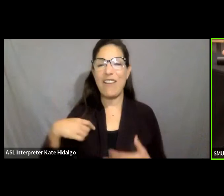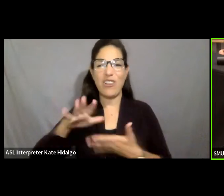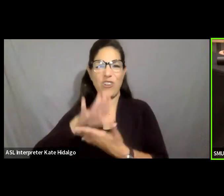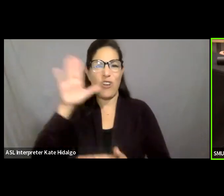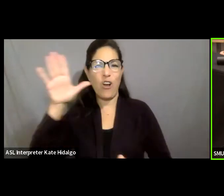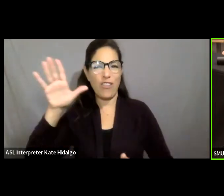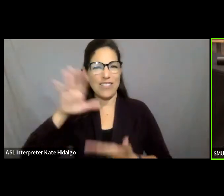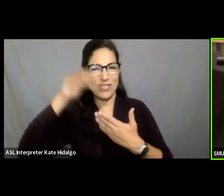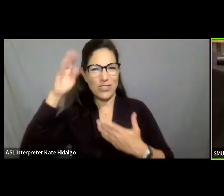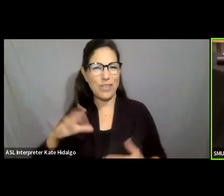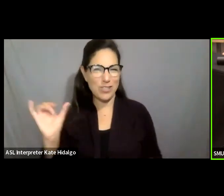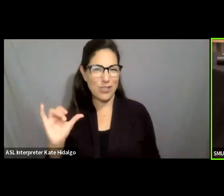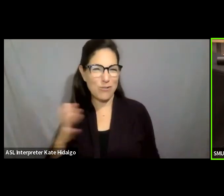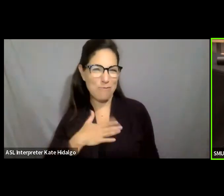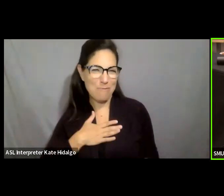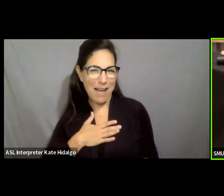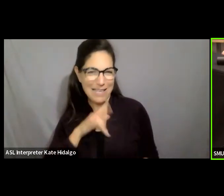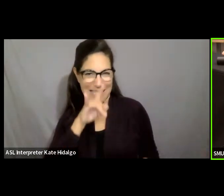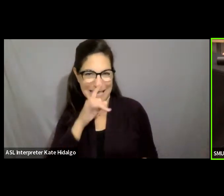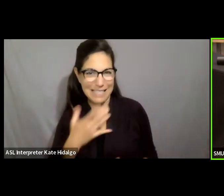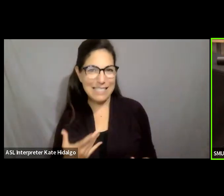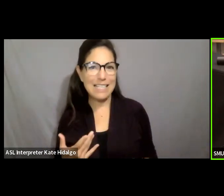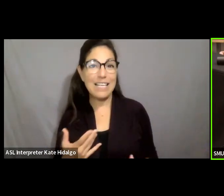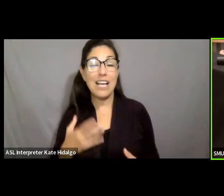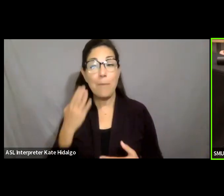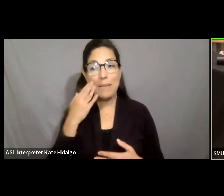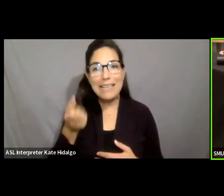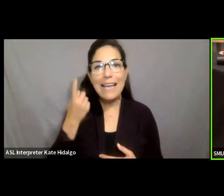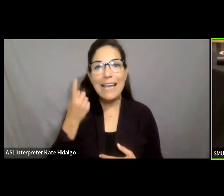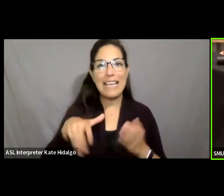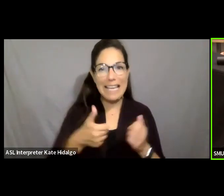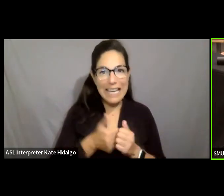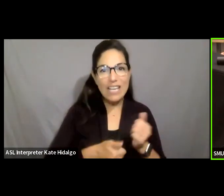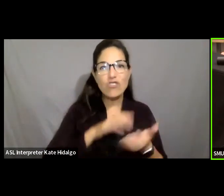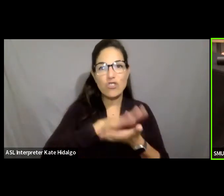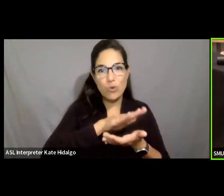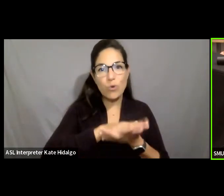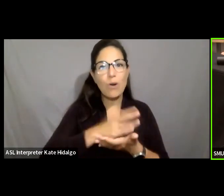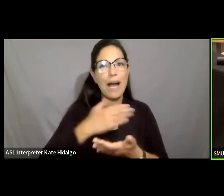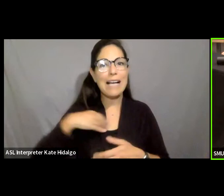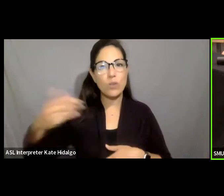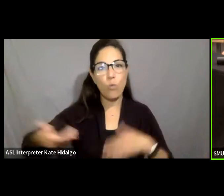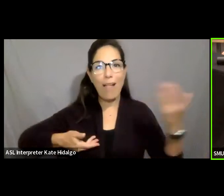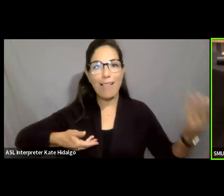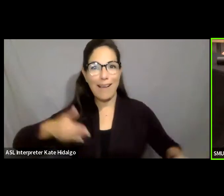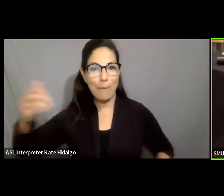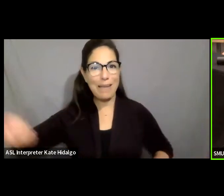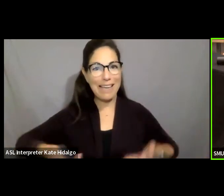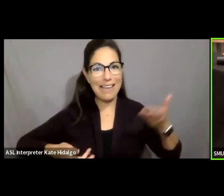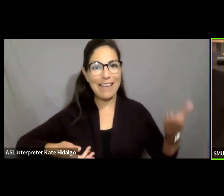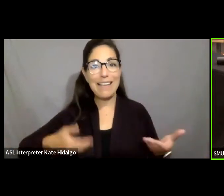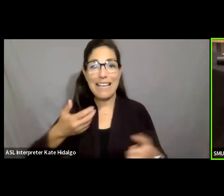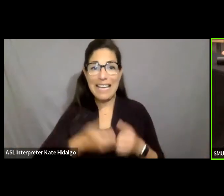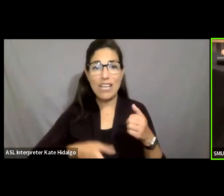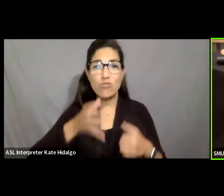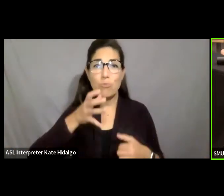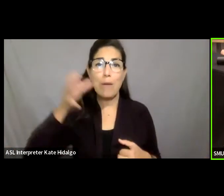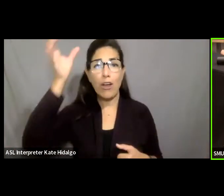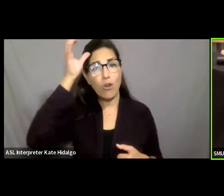too. But just knowing that every school site has the welcoming of every parent,